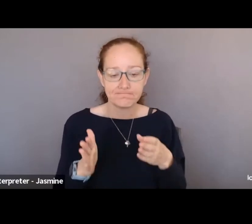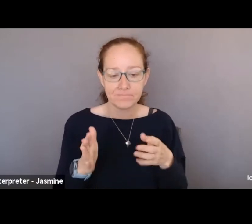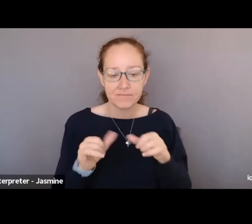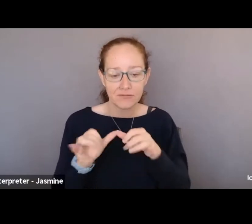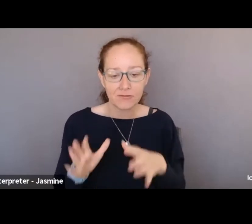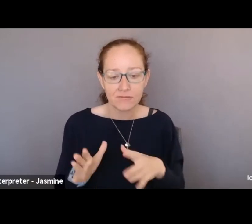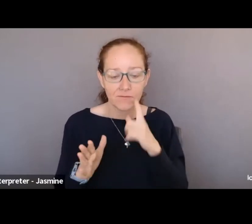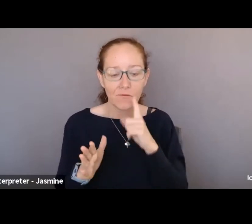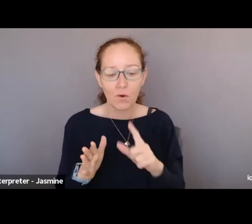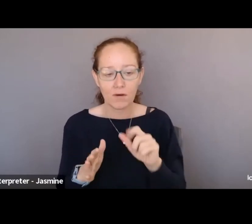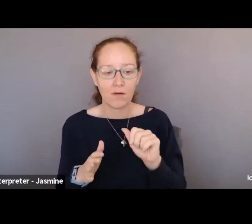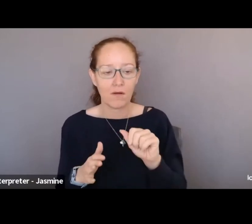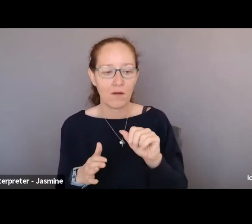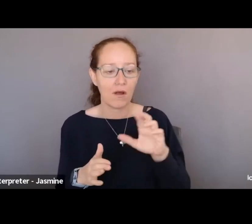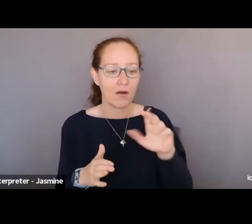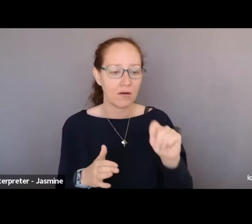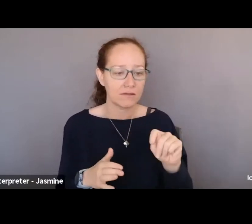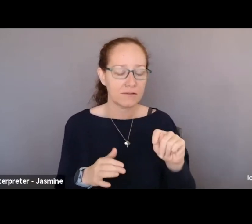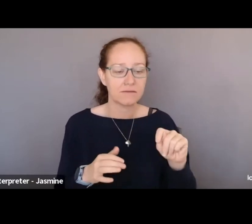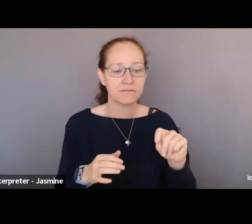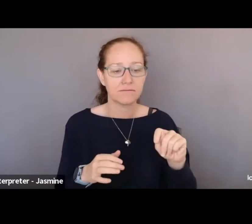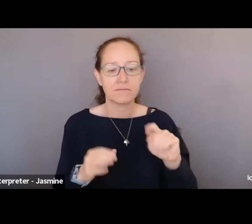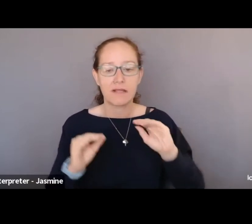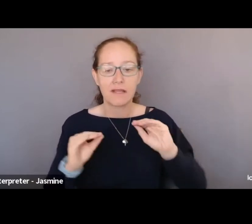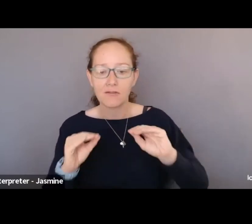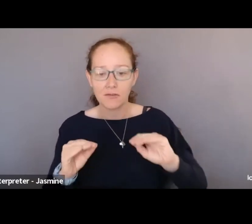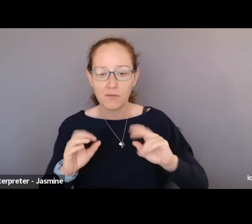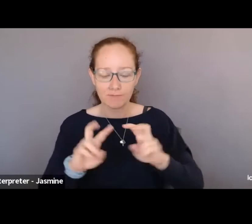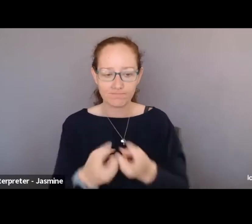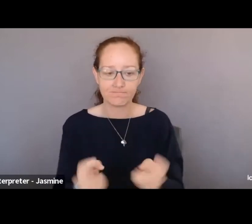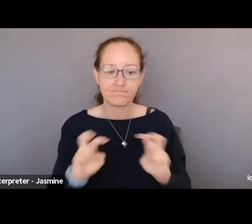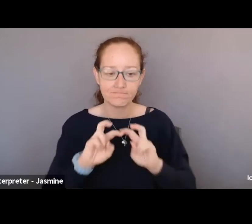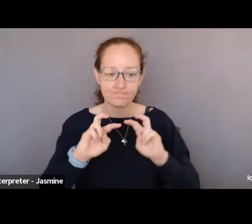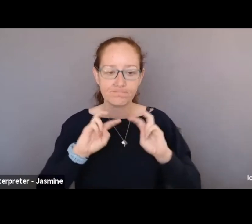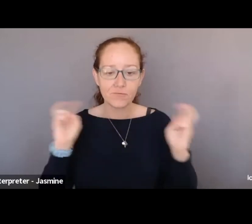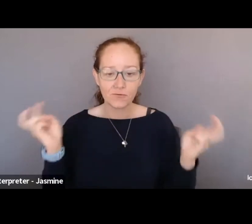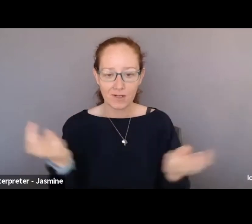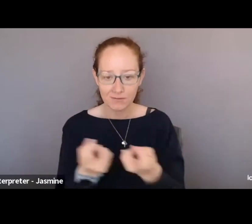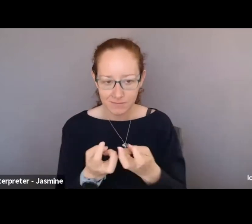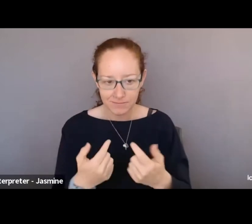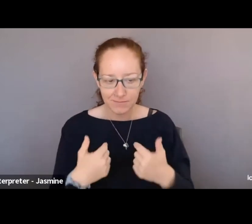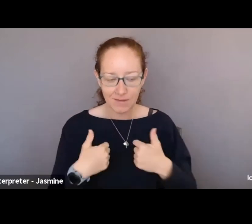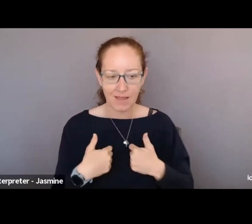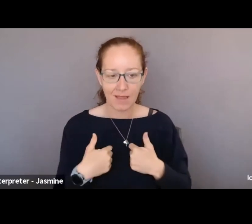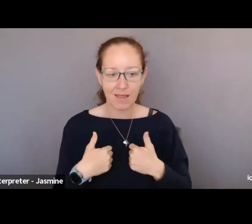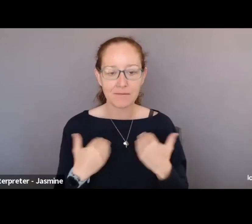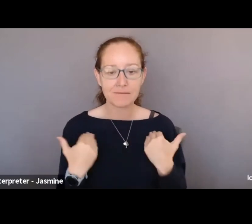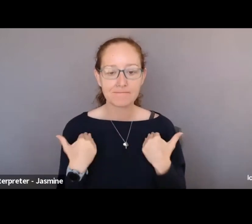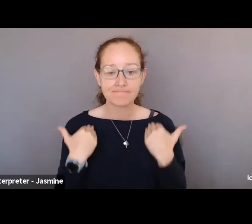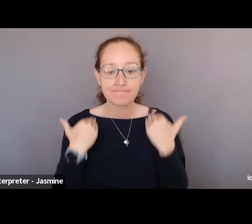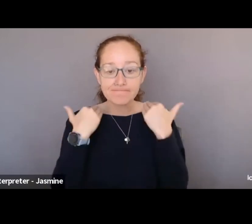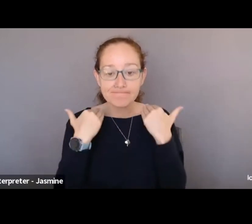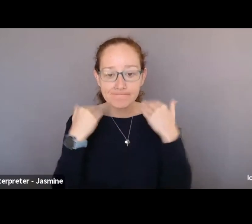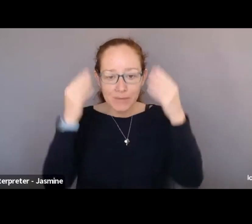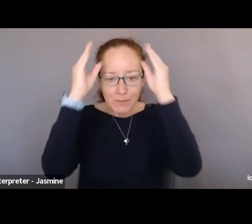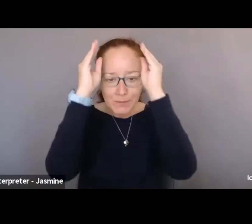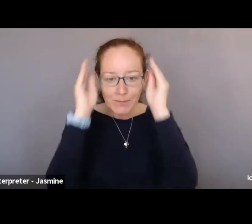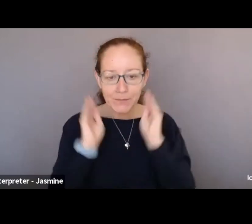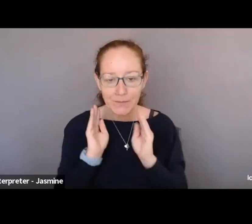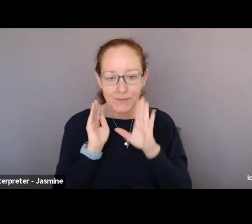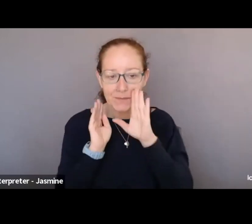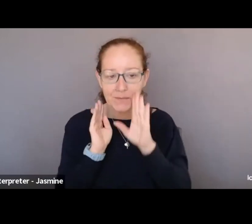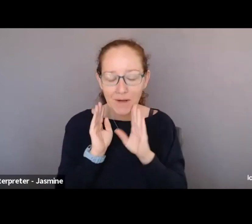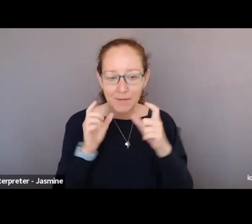down to my chin and long bangs that just touch the top of my round framed wire glasses.